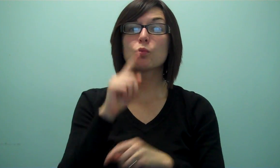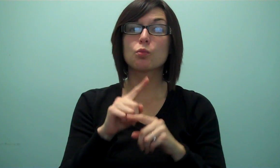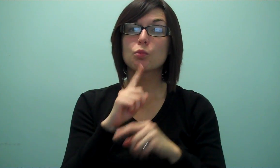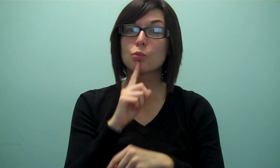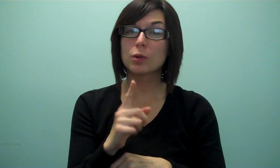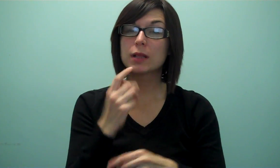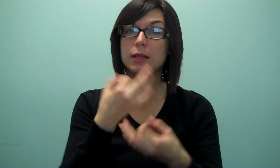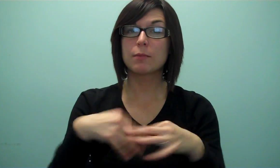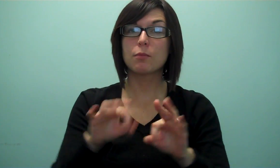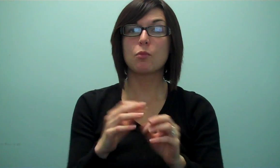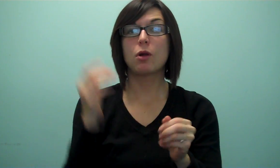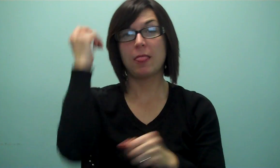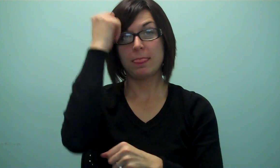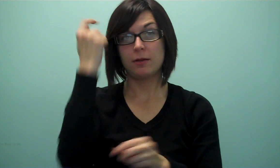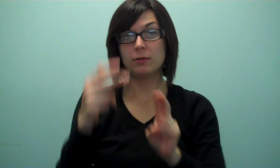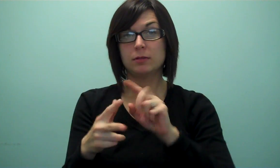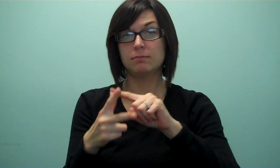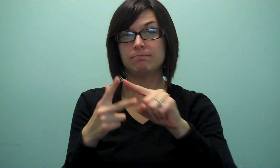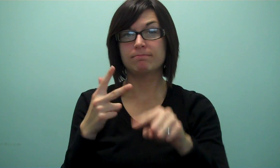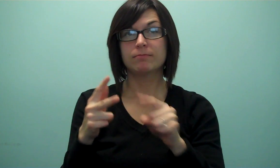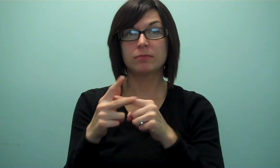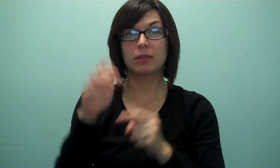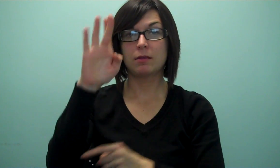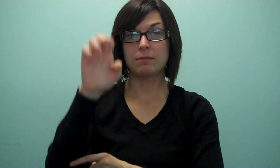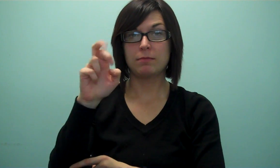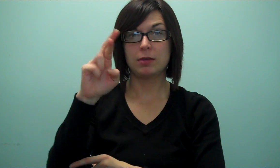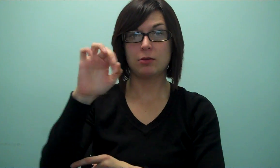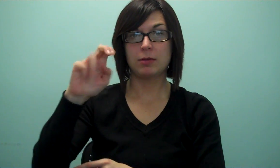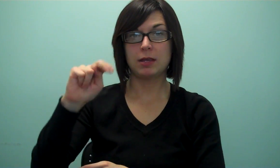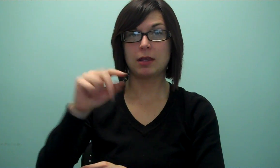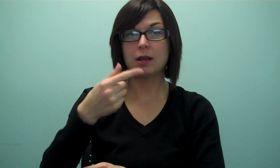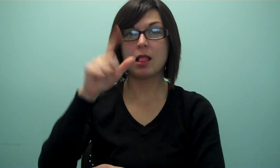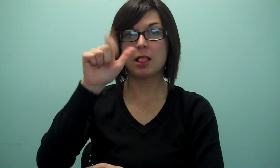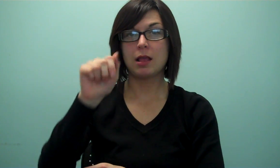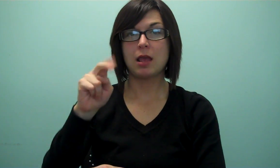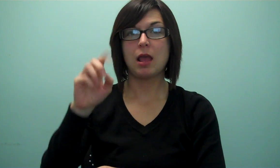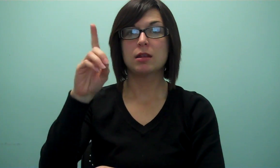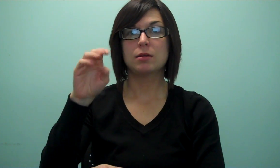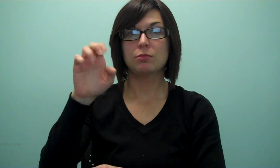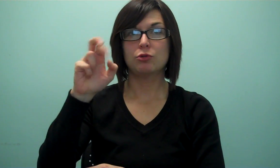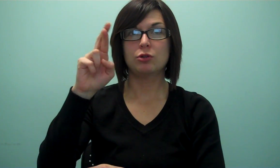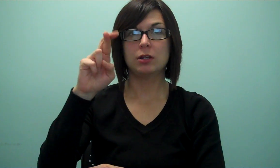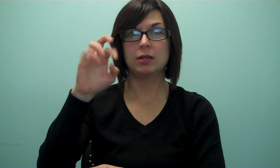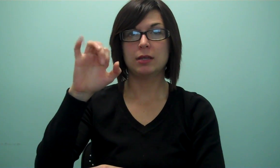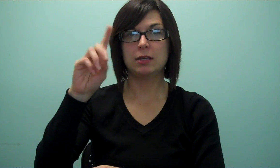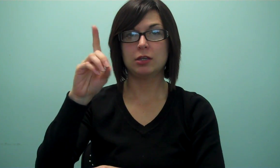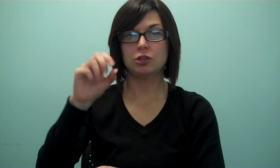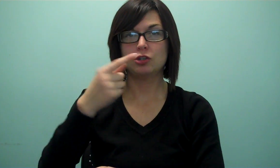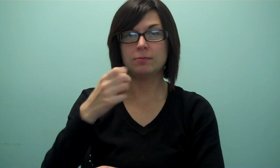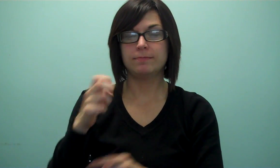the theory of the Bering land bridge, and then more recent, in the last couple decades, are the Atlantic theory and the Oceania